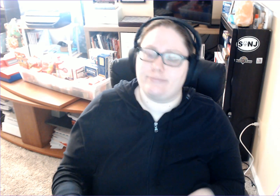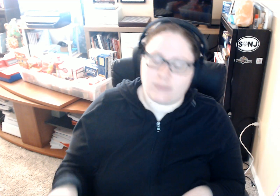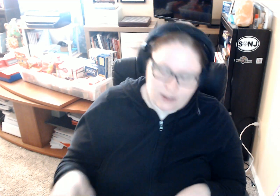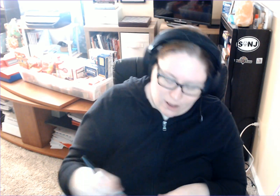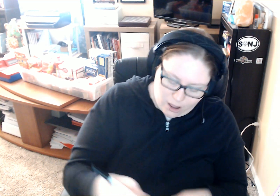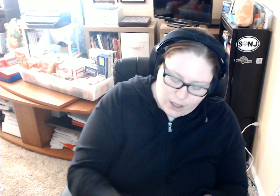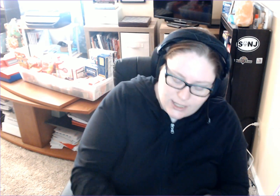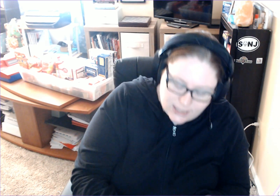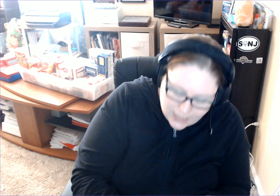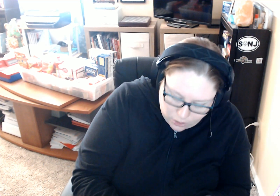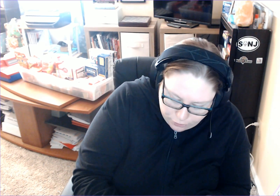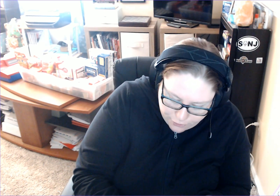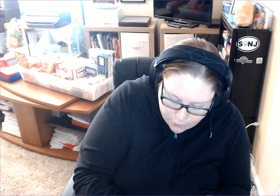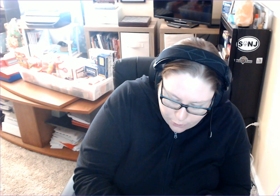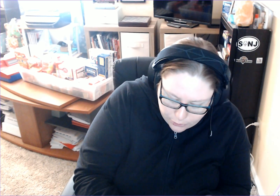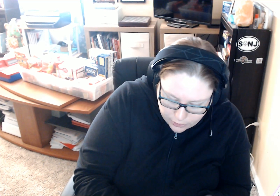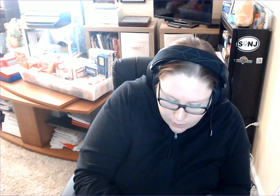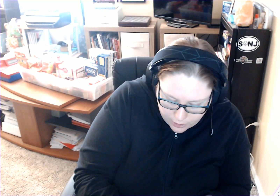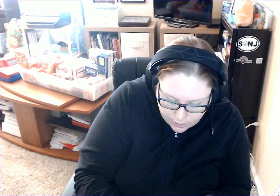A cell phone.